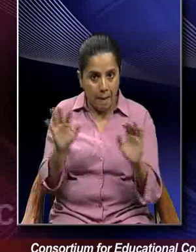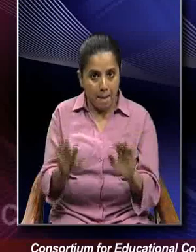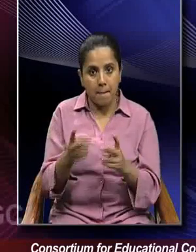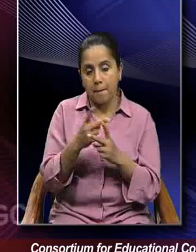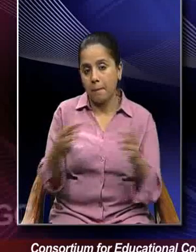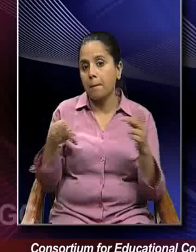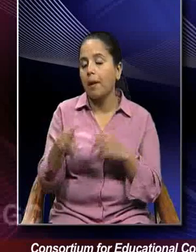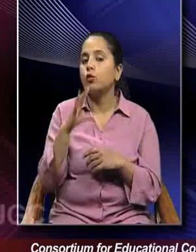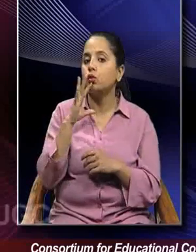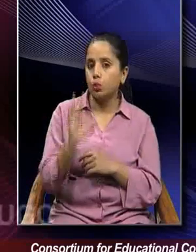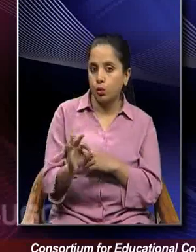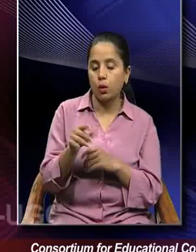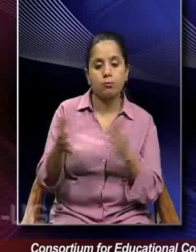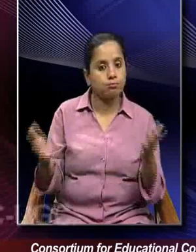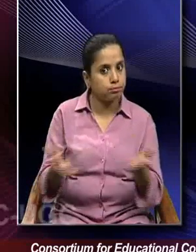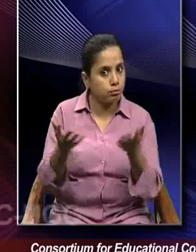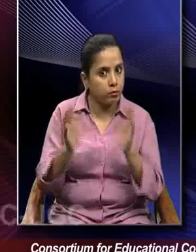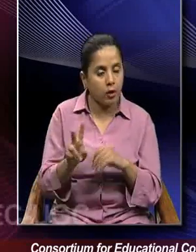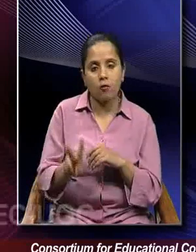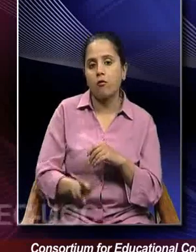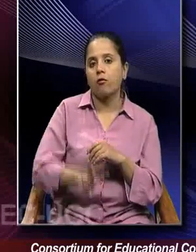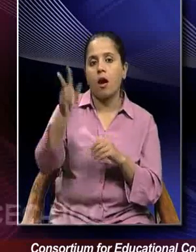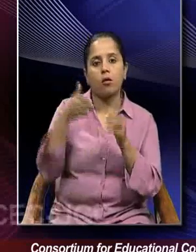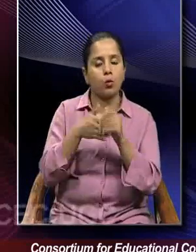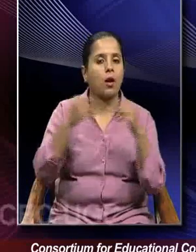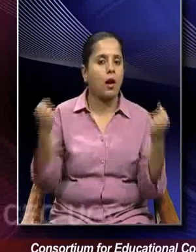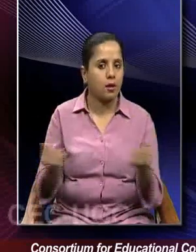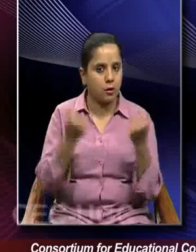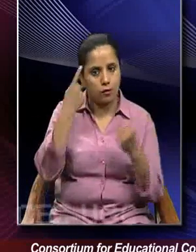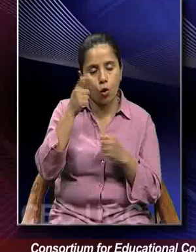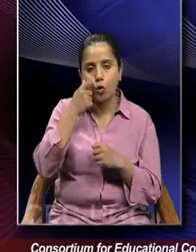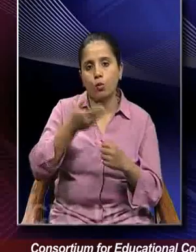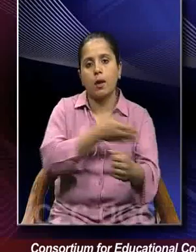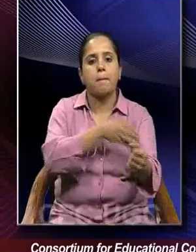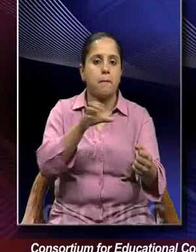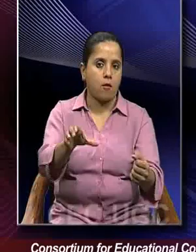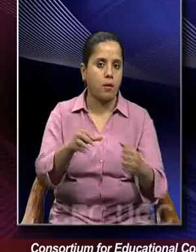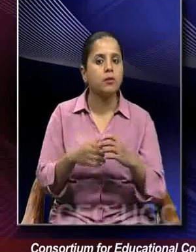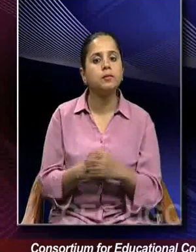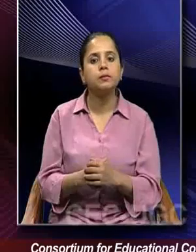of reality, and promoting value-driven activism for human empowerment.